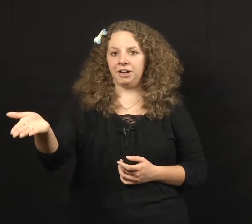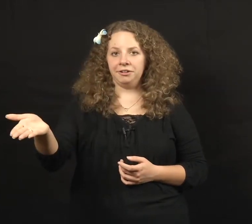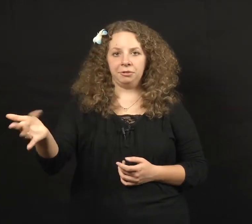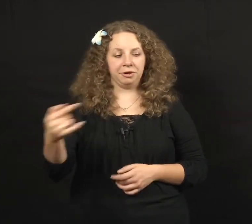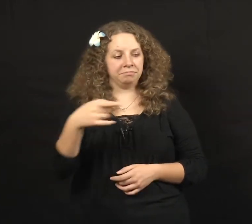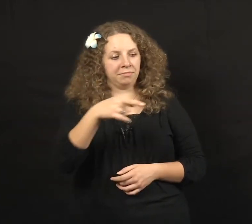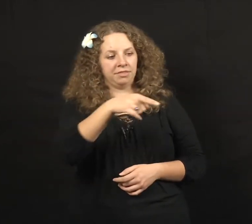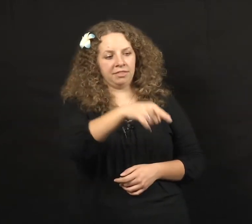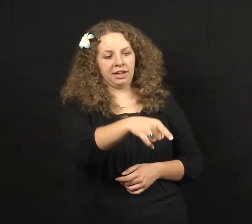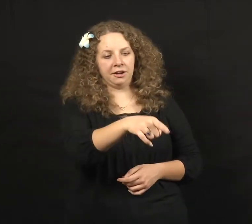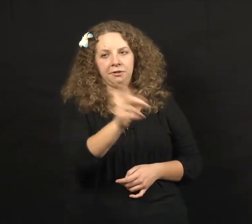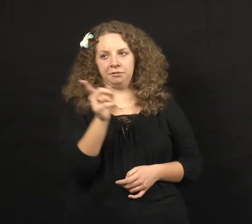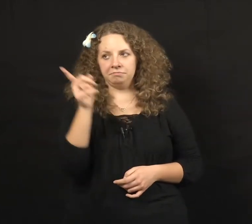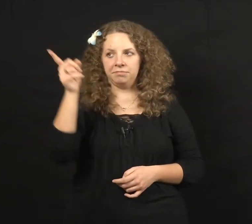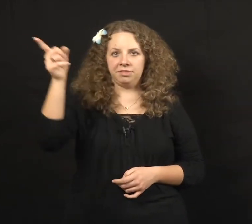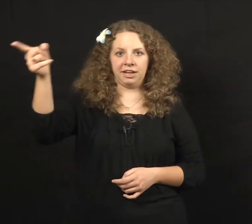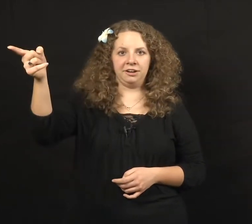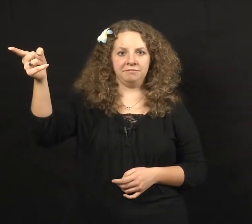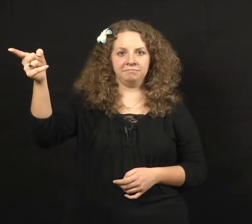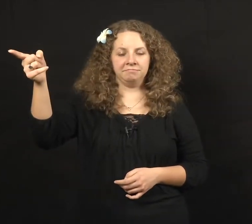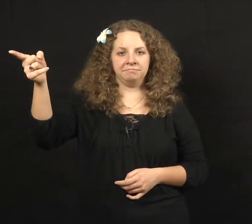There or there.